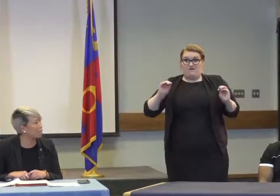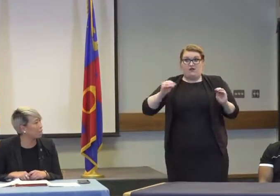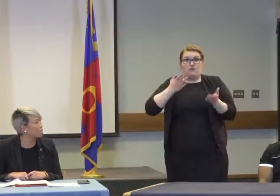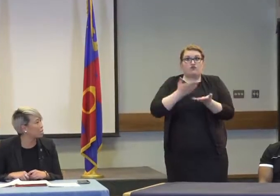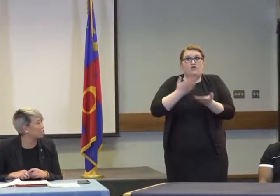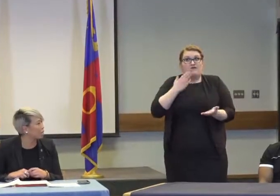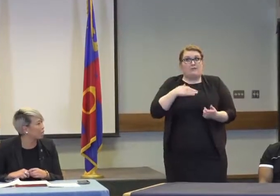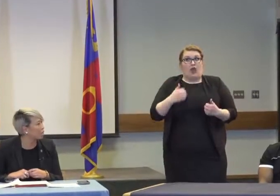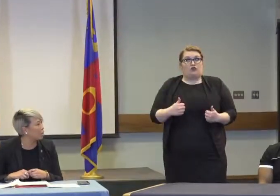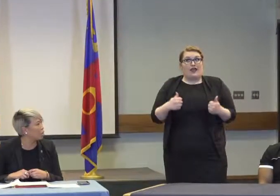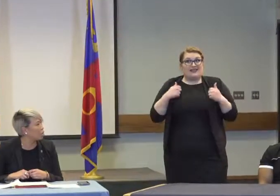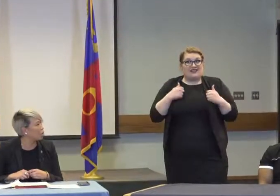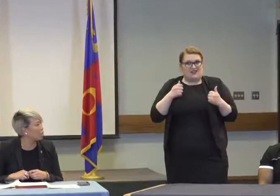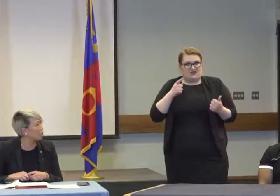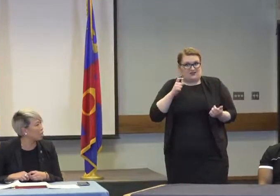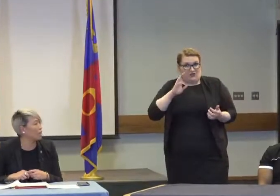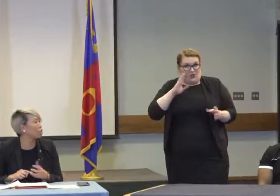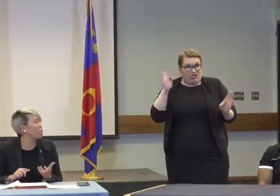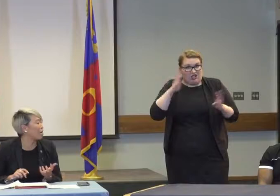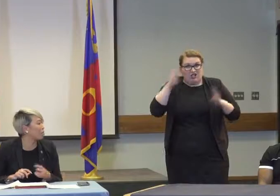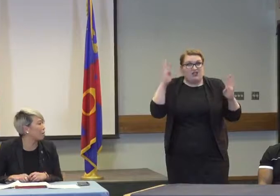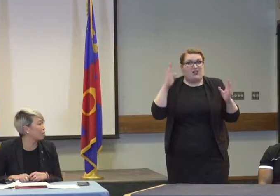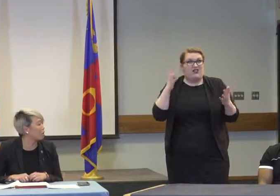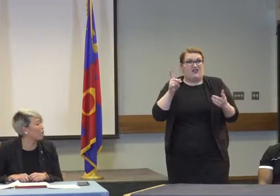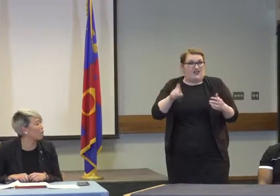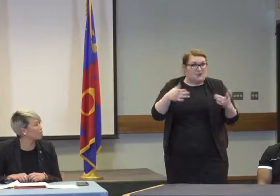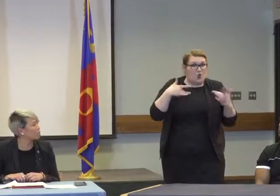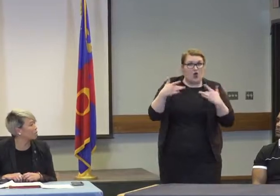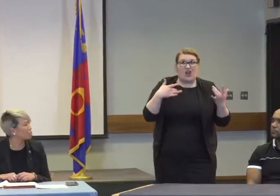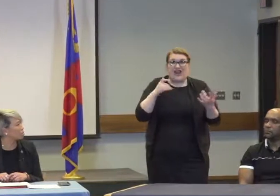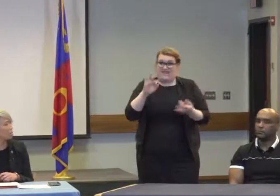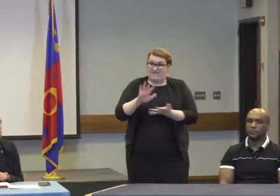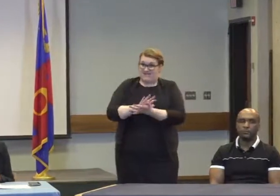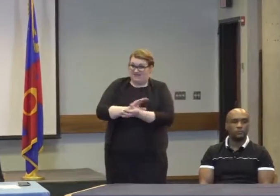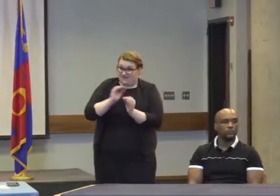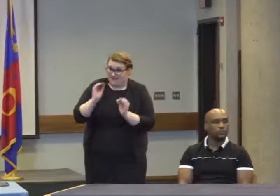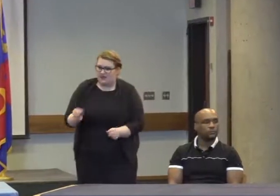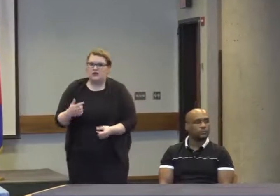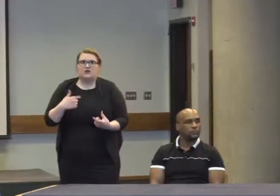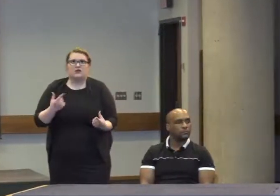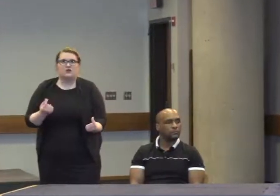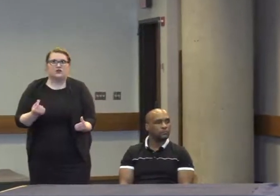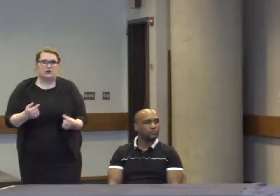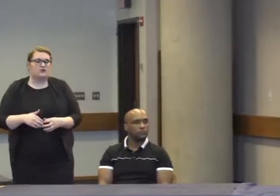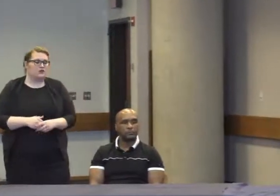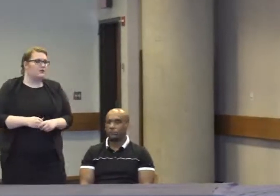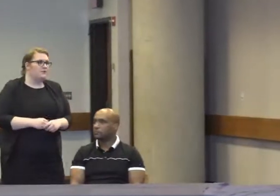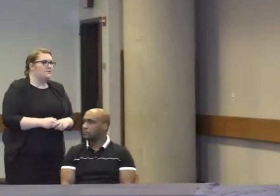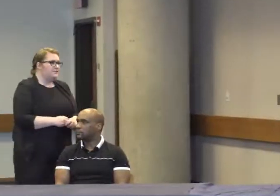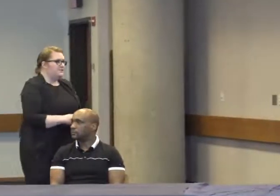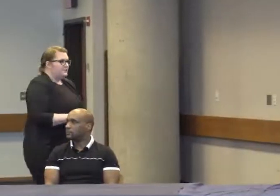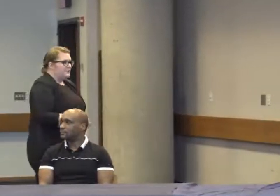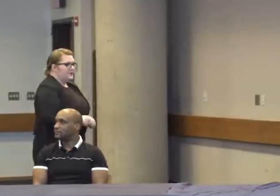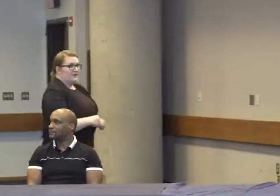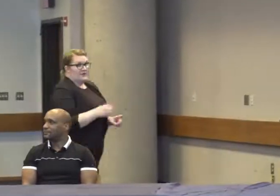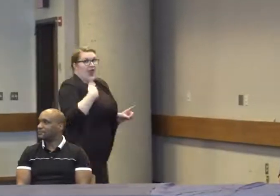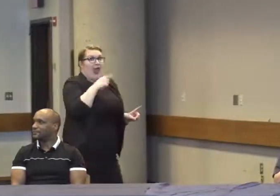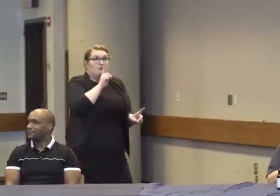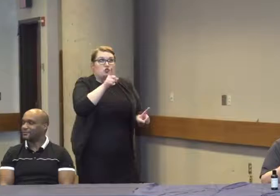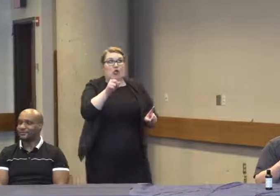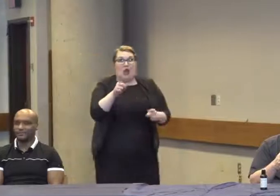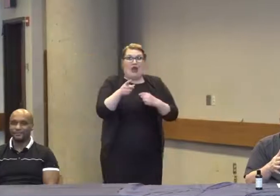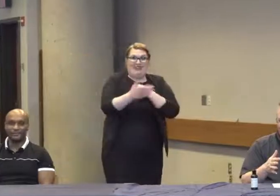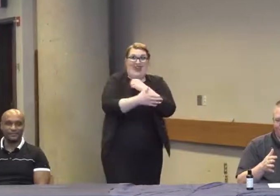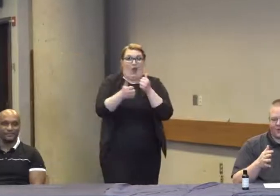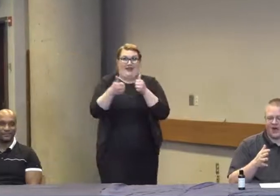my residency or if I don't have papers at all? I'm certain the county executive is going to want to say something on this, but